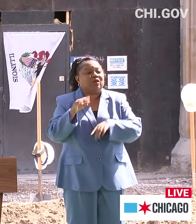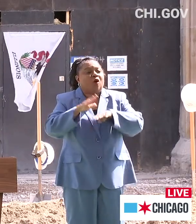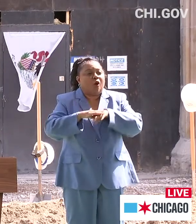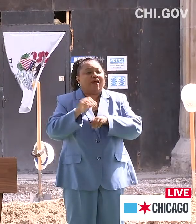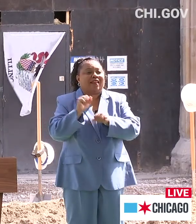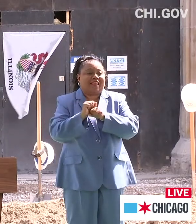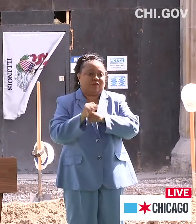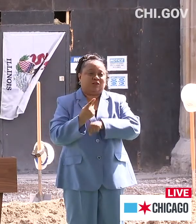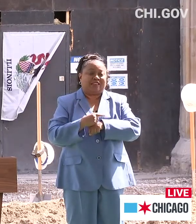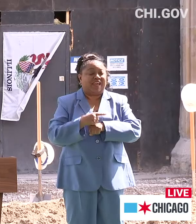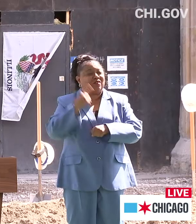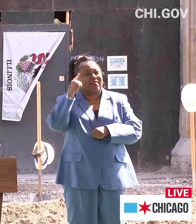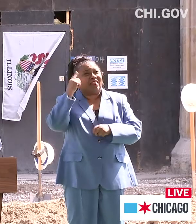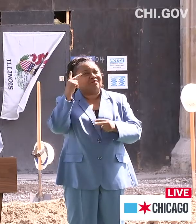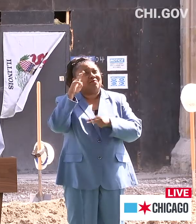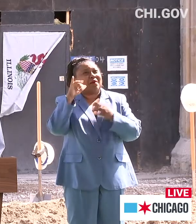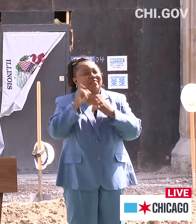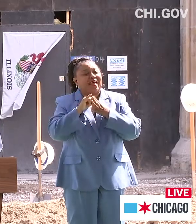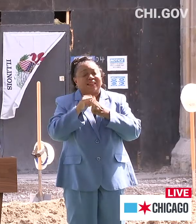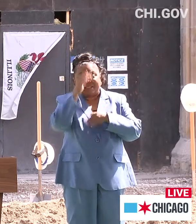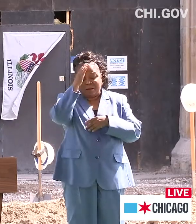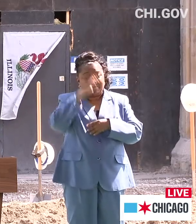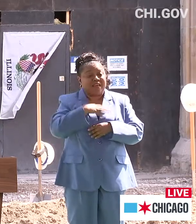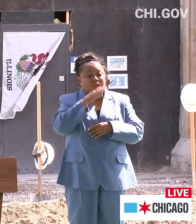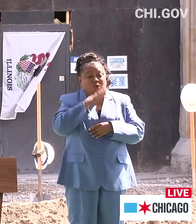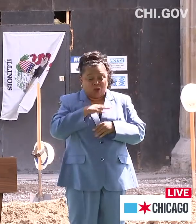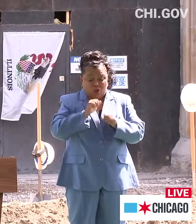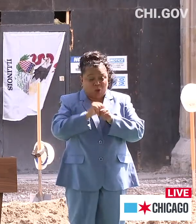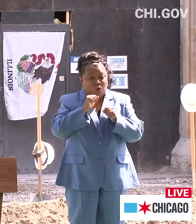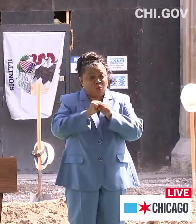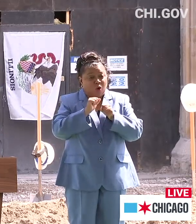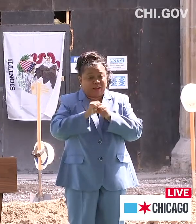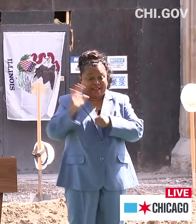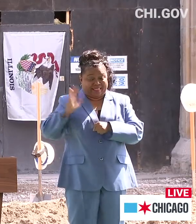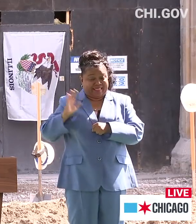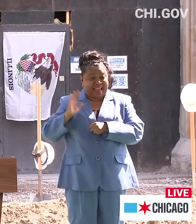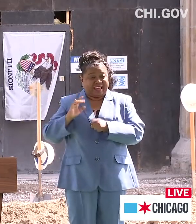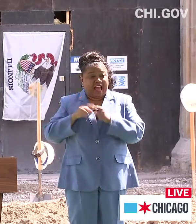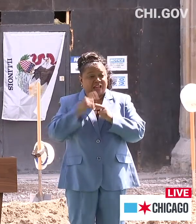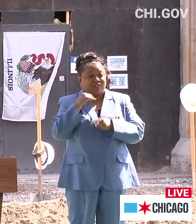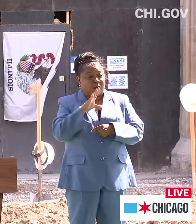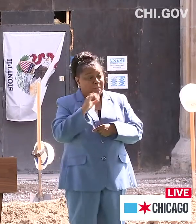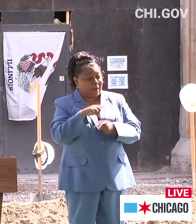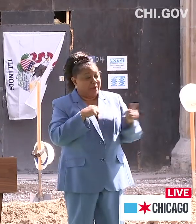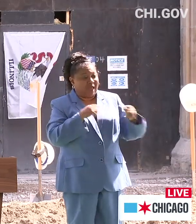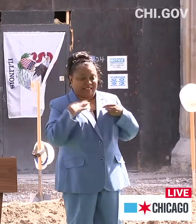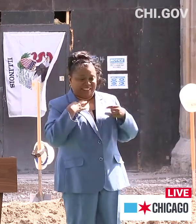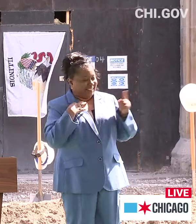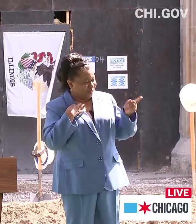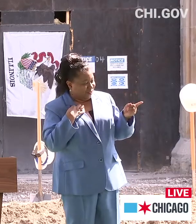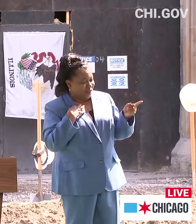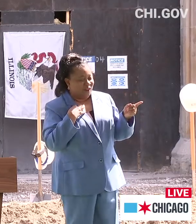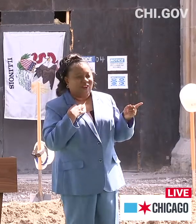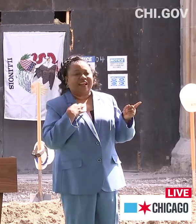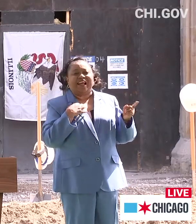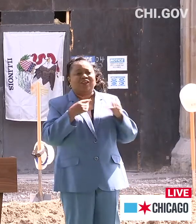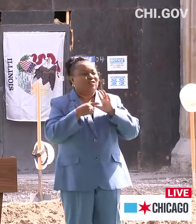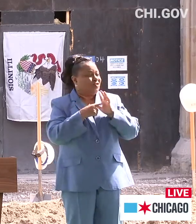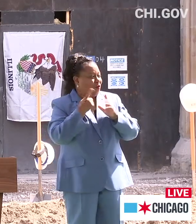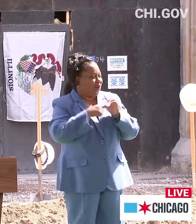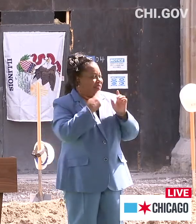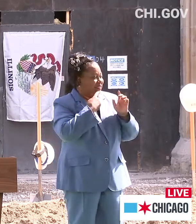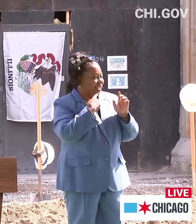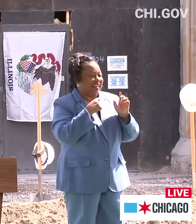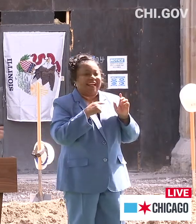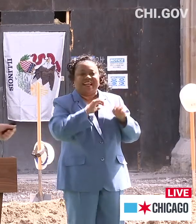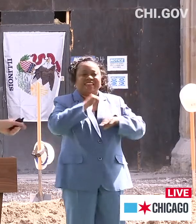Day. When you think about it, with the men and women who were working then, and I saw Bob had his t-shirt on, show them what it